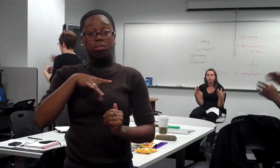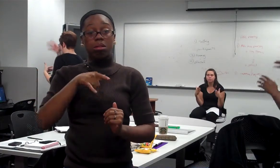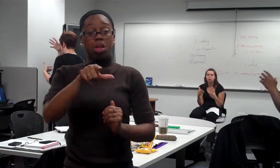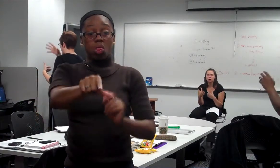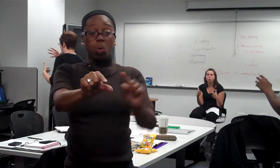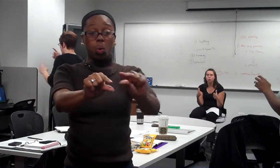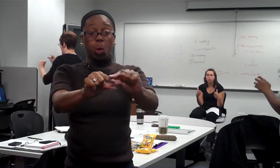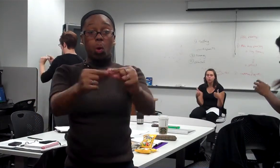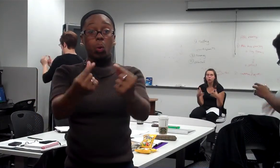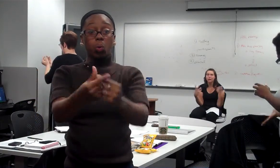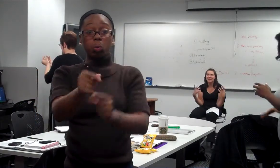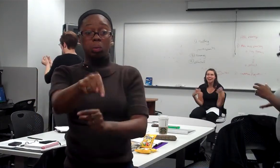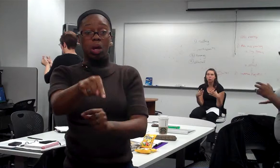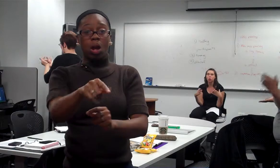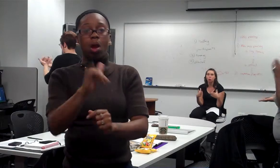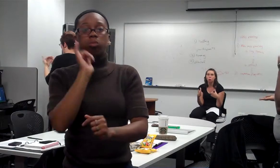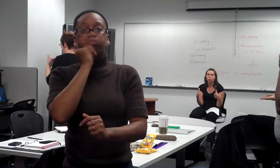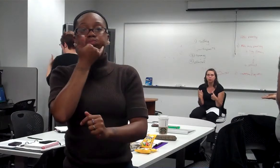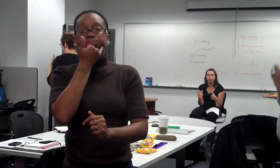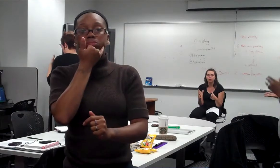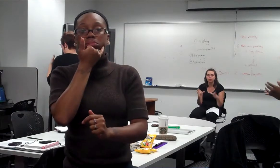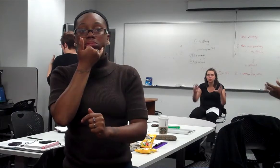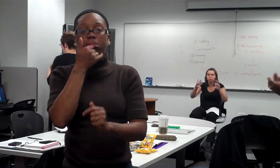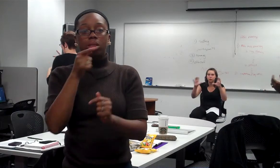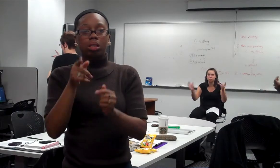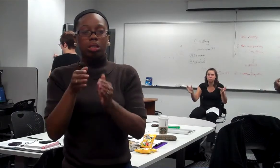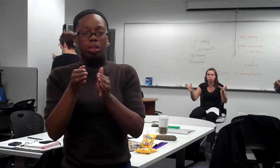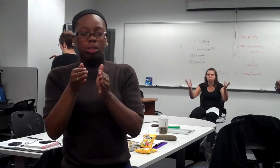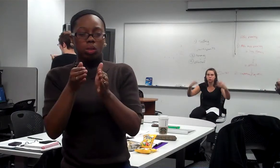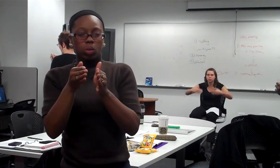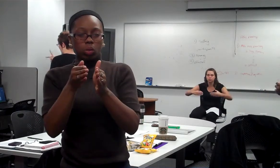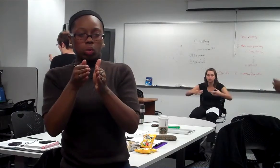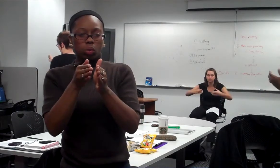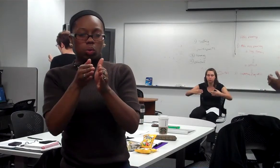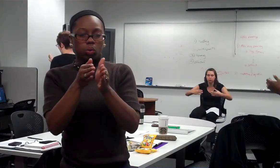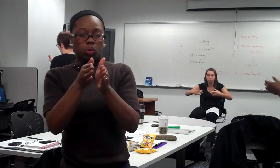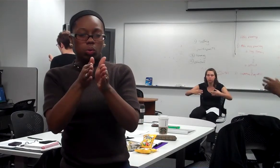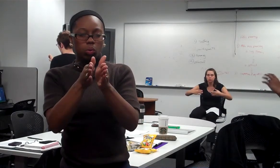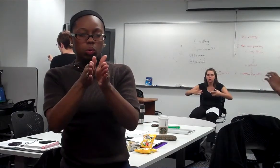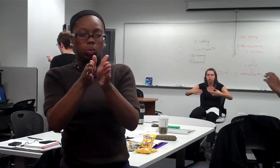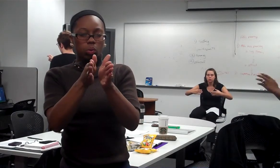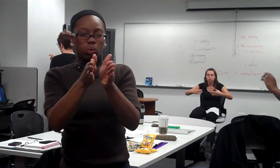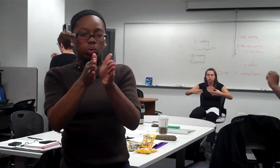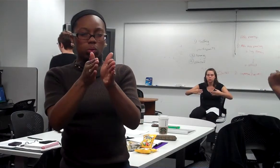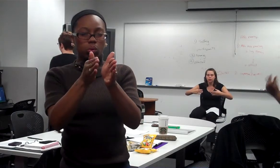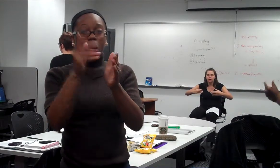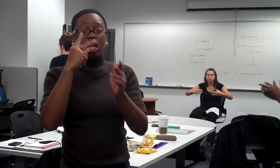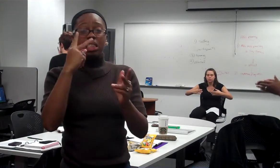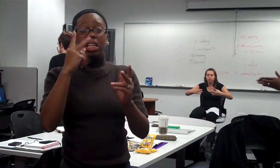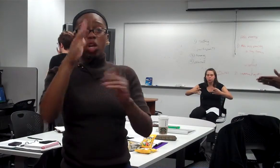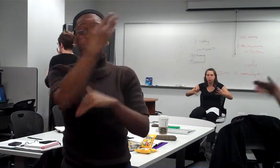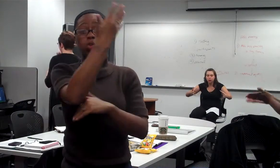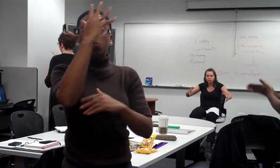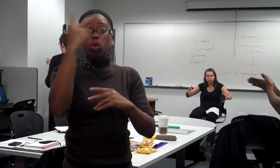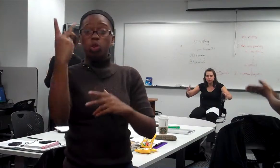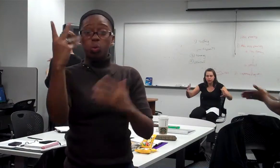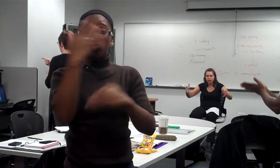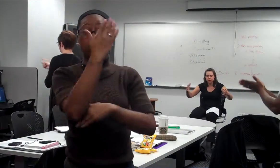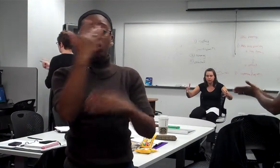a very narrow opening between two trees that have fallen. And I'm thinking, why doesn't this guy get the